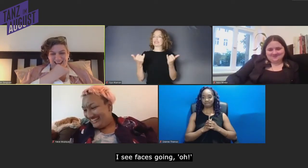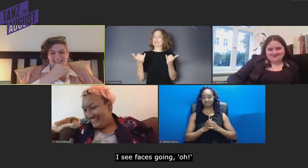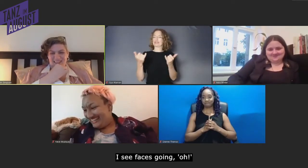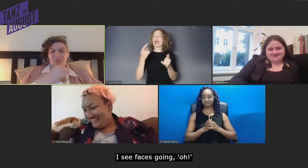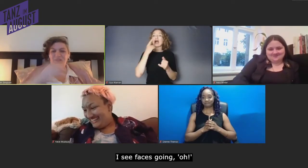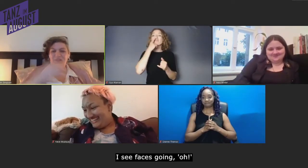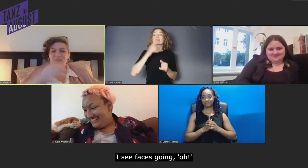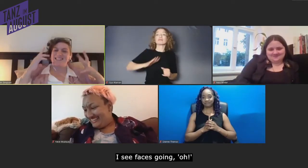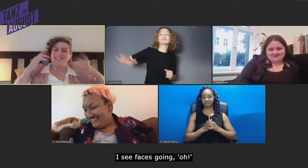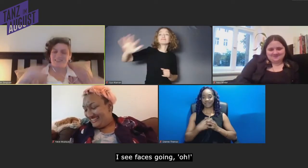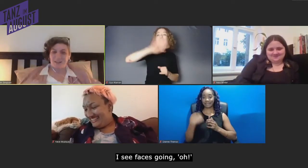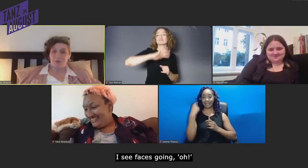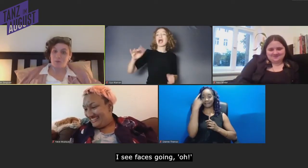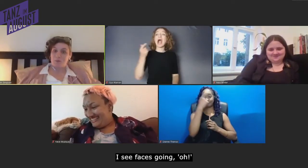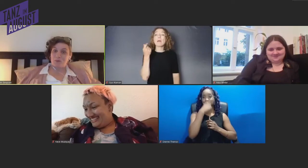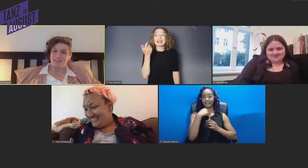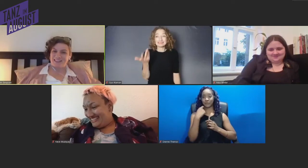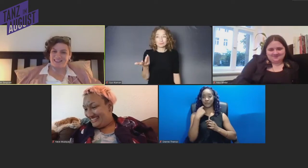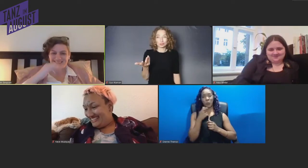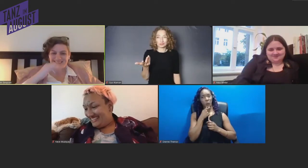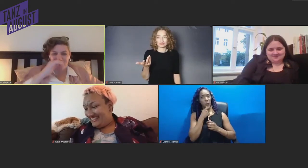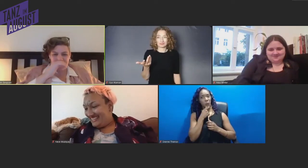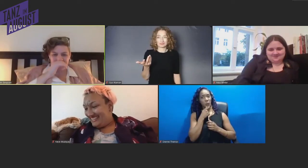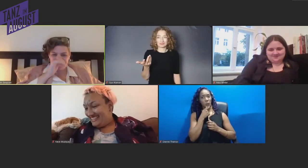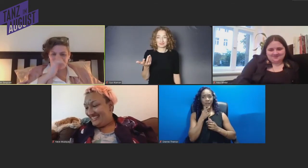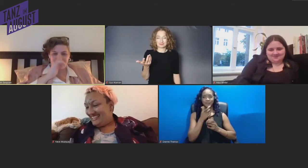I see faces going, ooh.